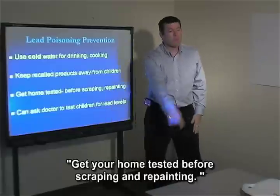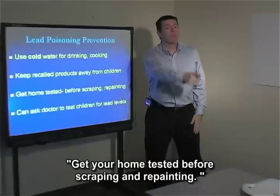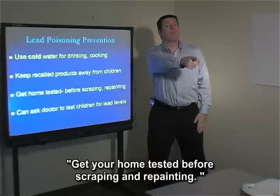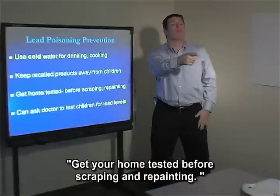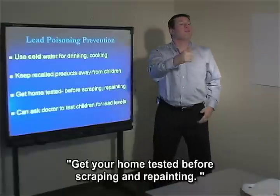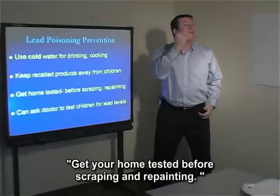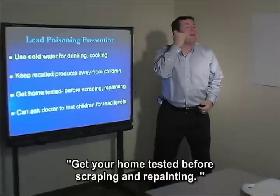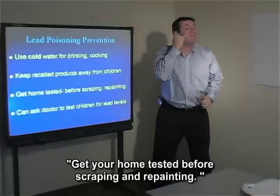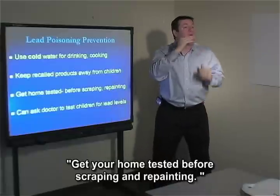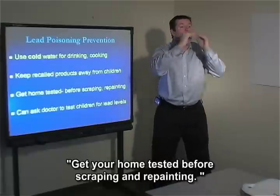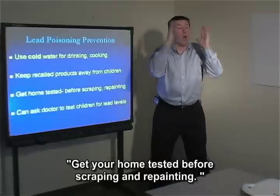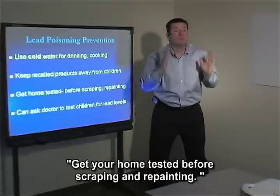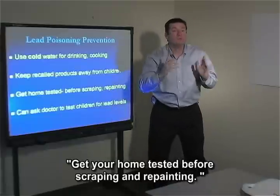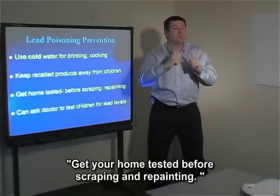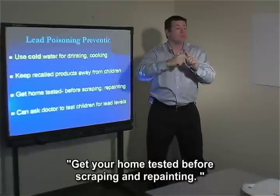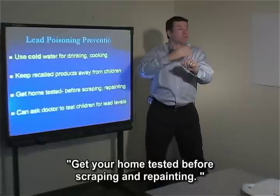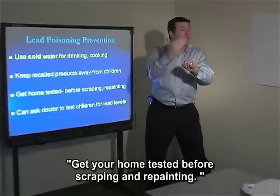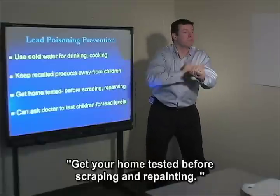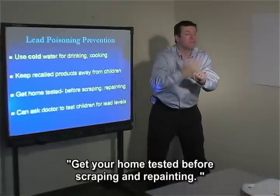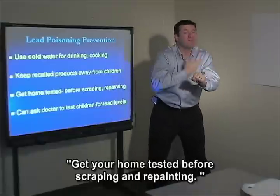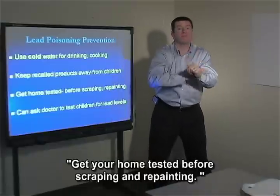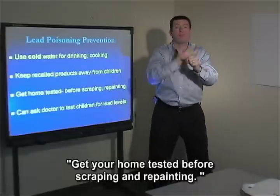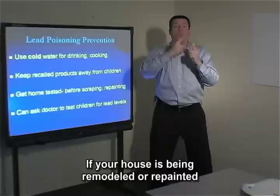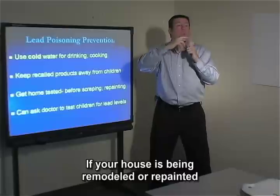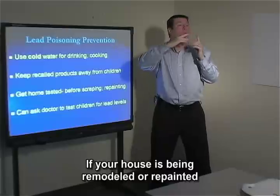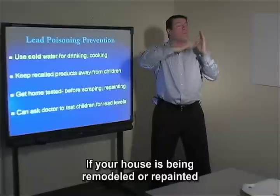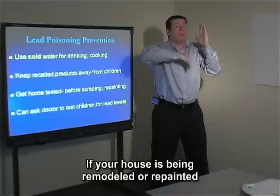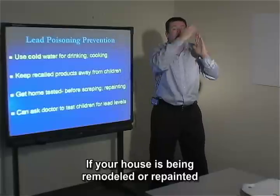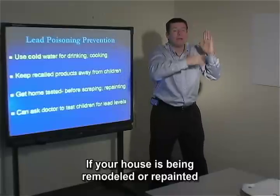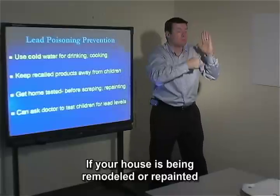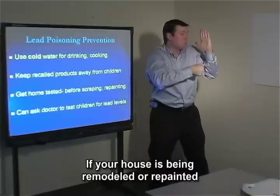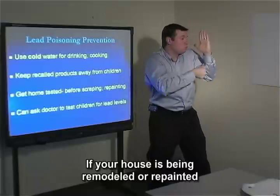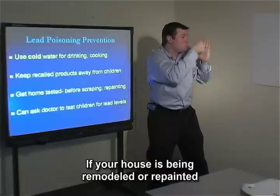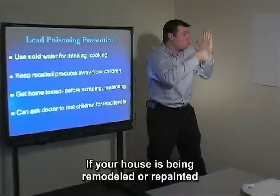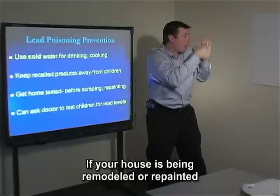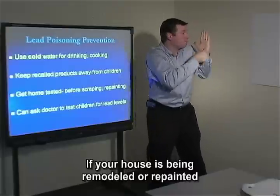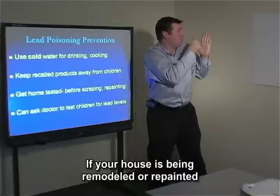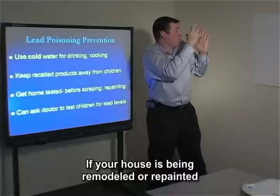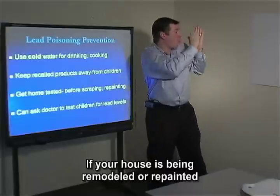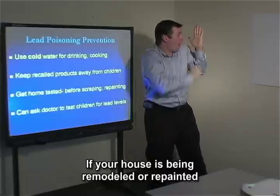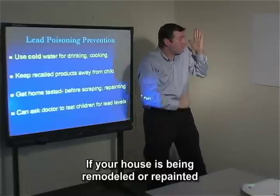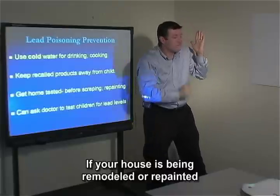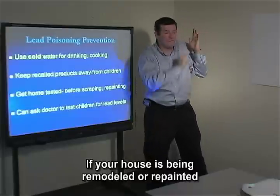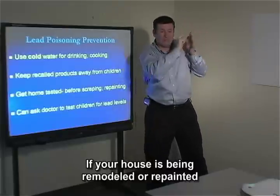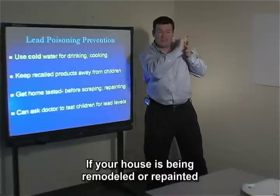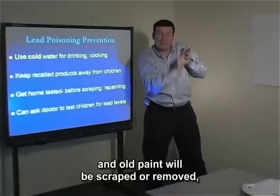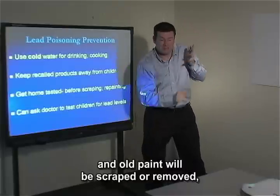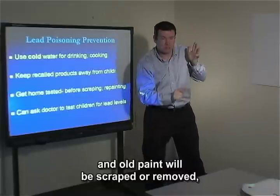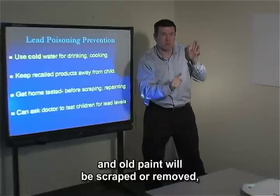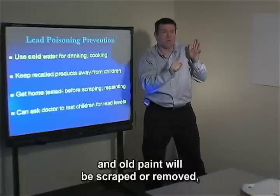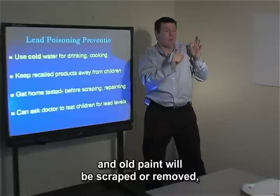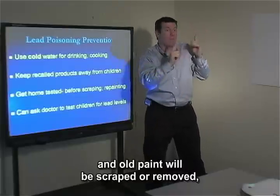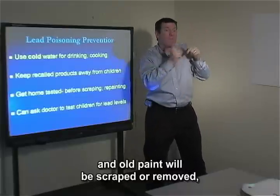tested before scraping and repainting. If your house is being remodeled or repainted, and old paint will be scraped or